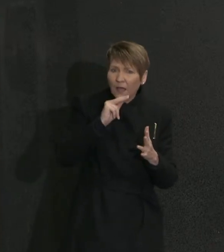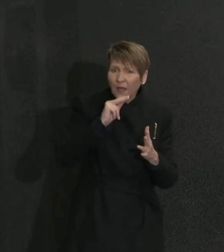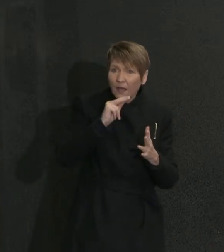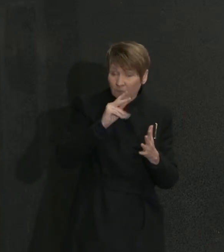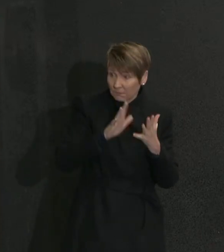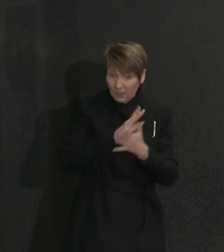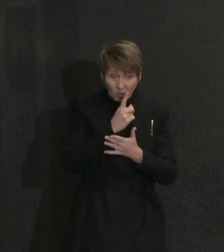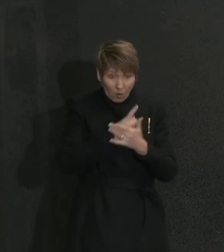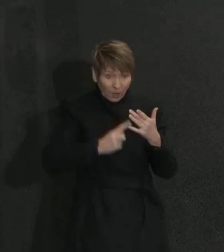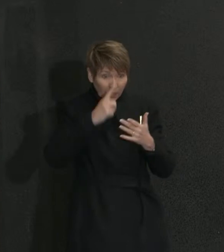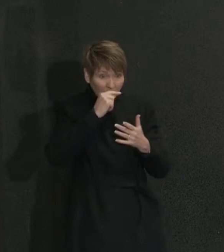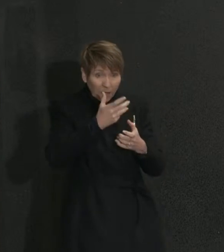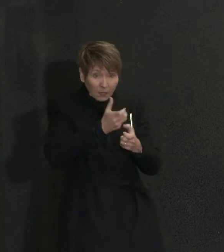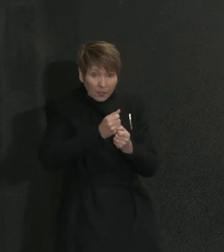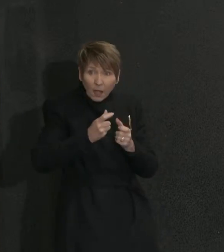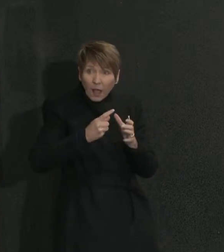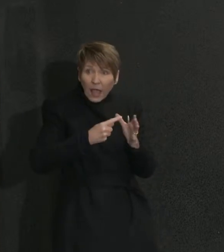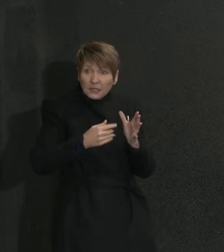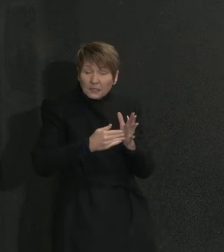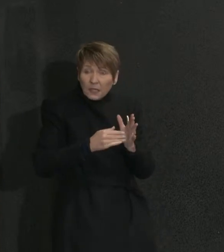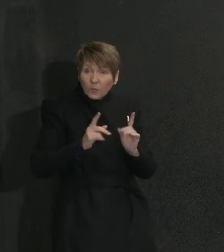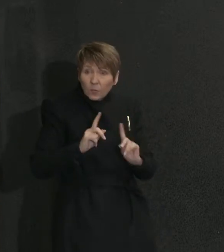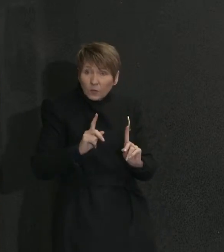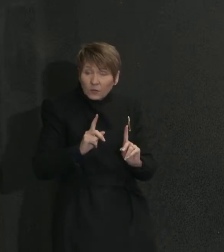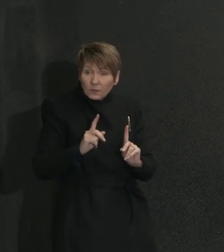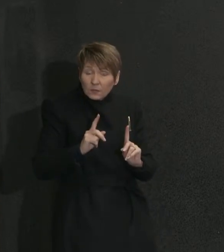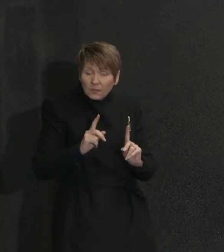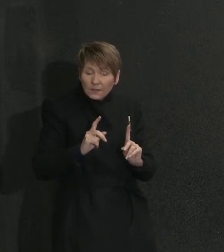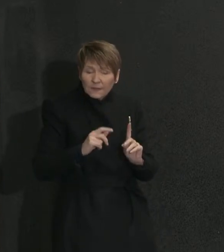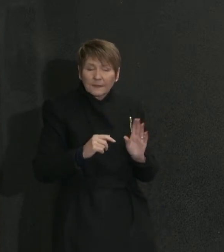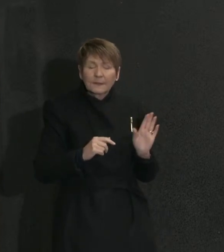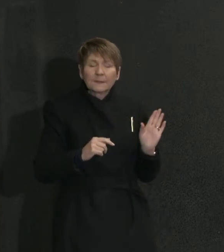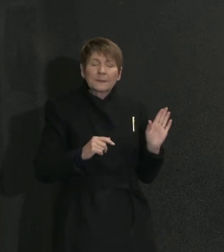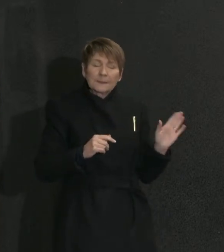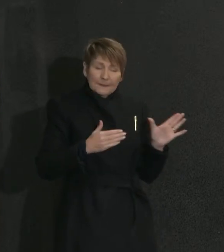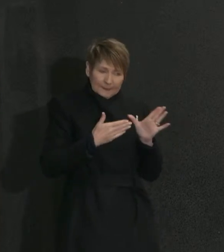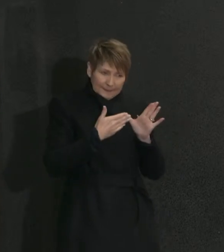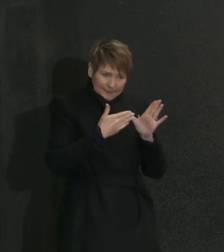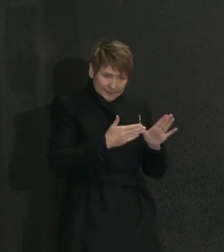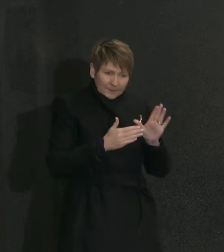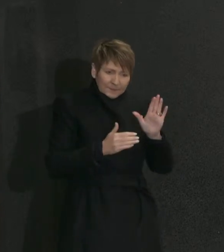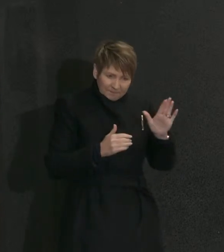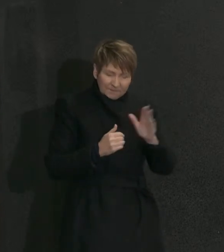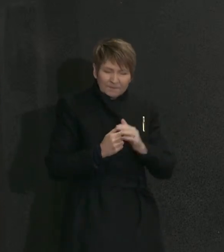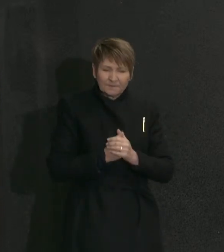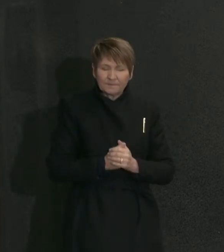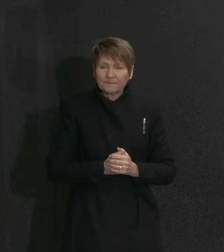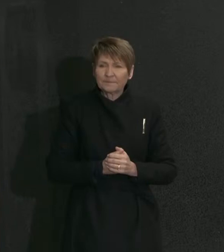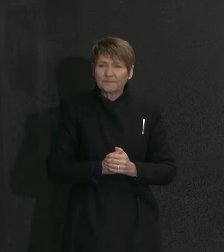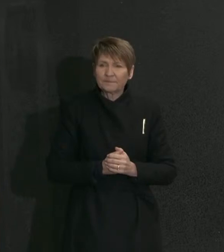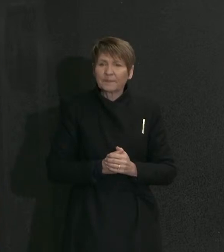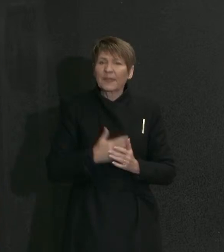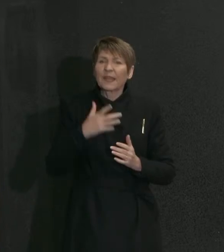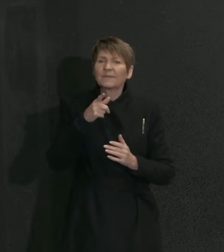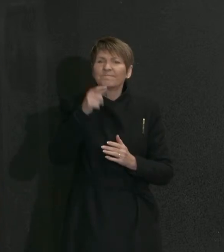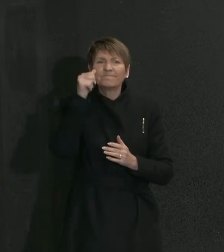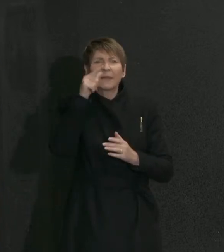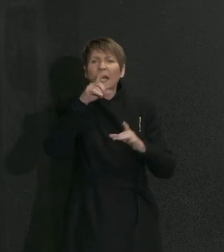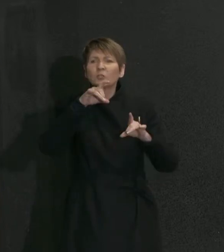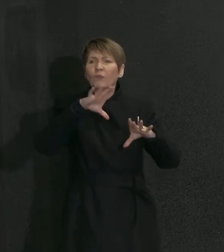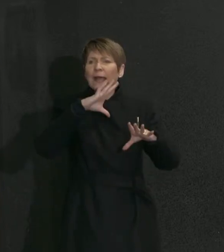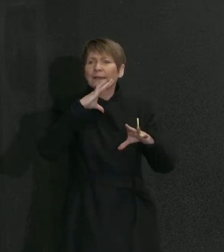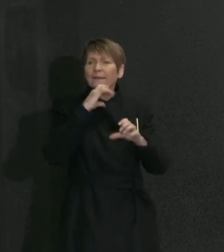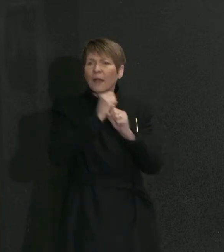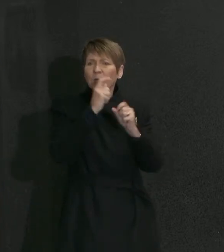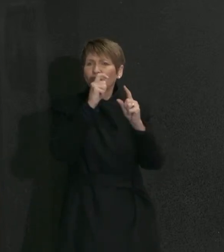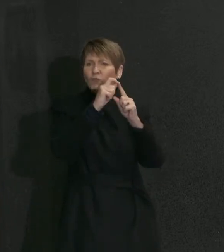COVID Shield, which is I didn't come up with that name, that's the Commonwealth Government's name for the vaccine rollout program. General Fruin has released that